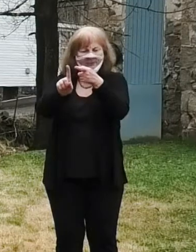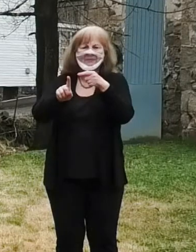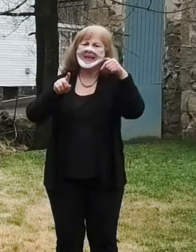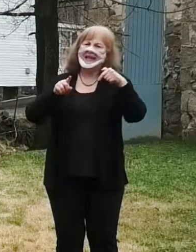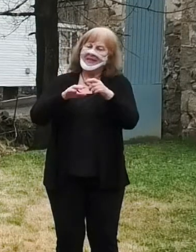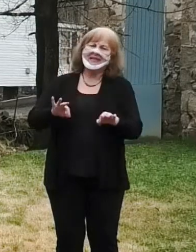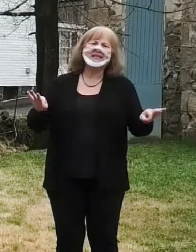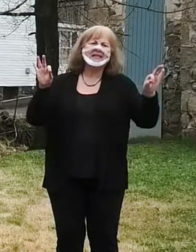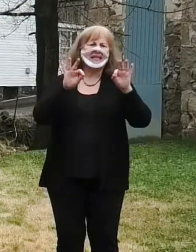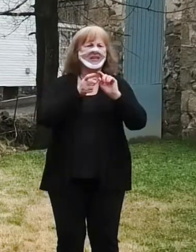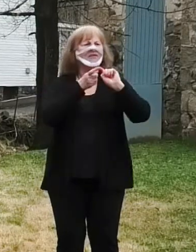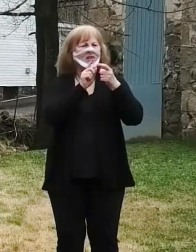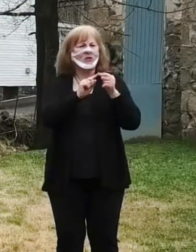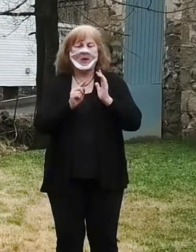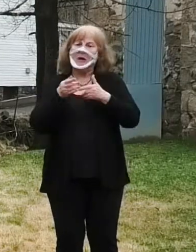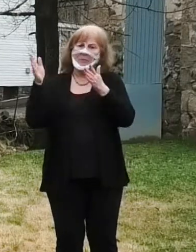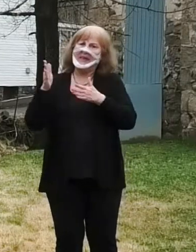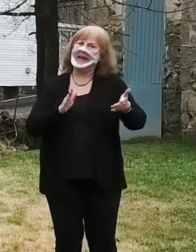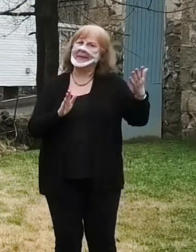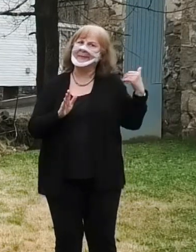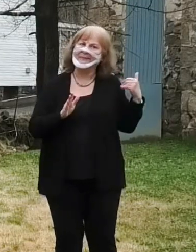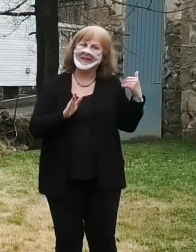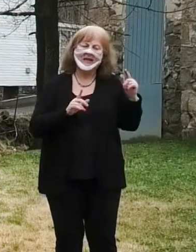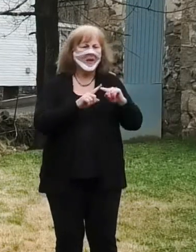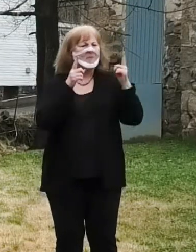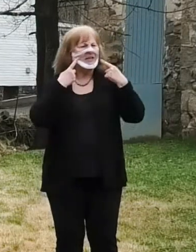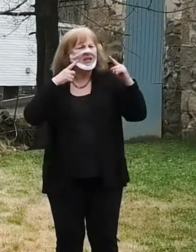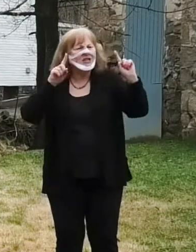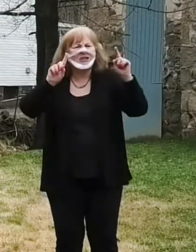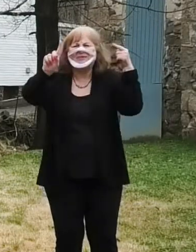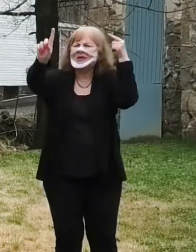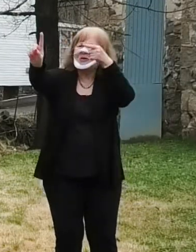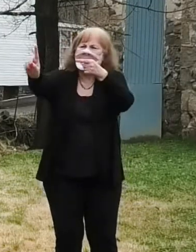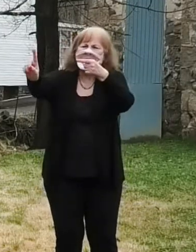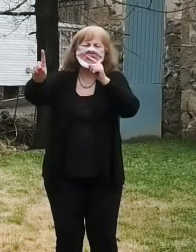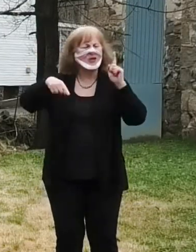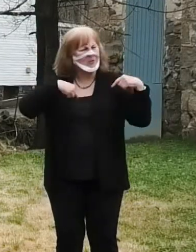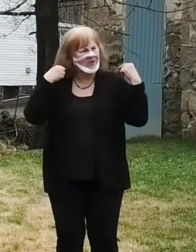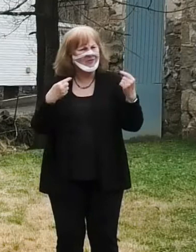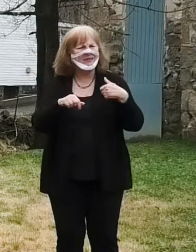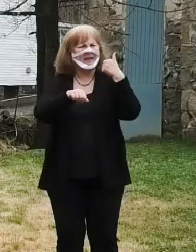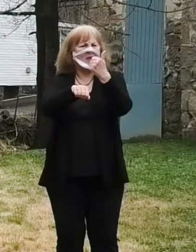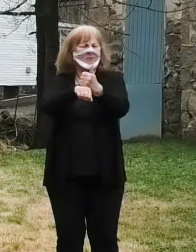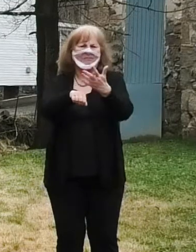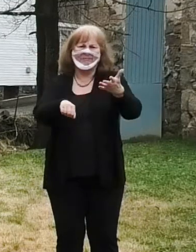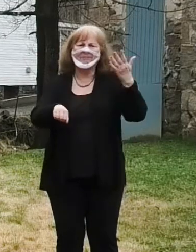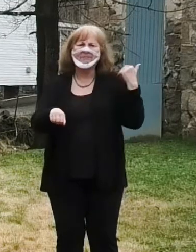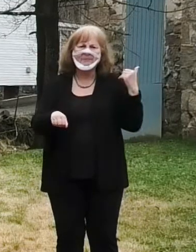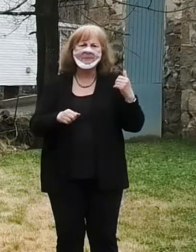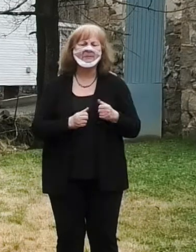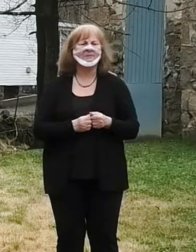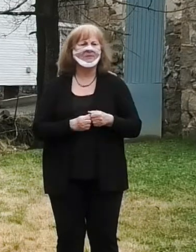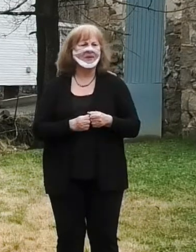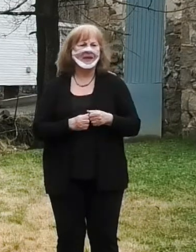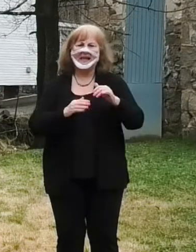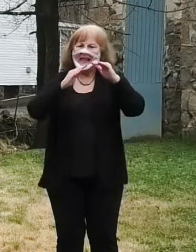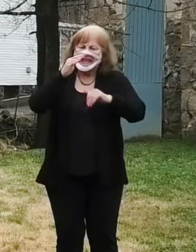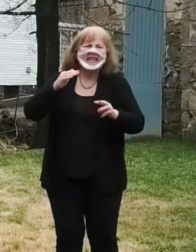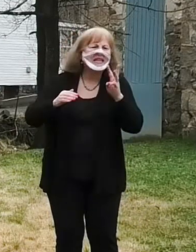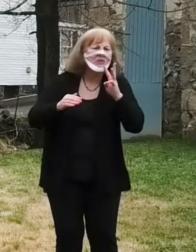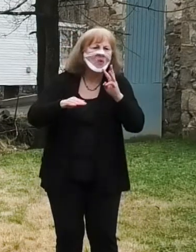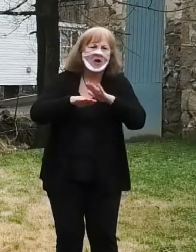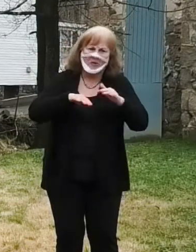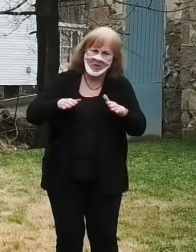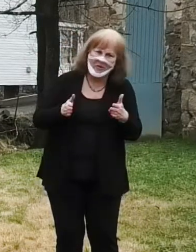a significant change to our plan, but one that achieves the goals we have always set out to achieve. Less water on the